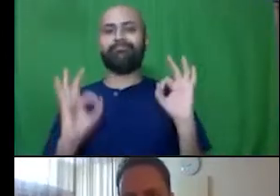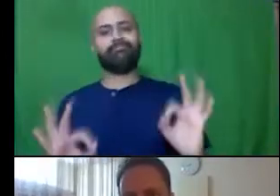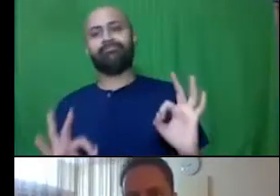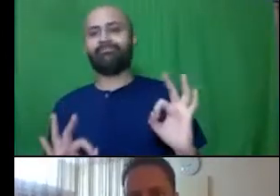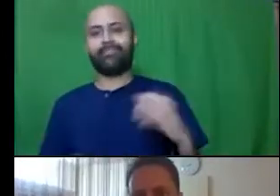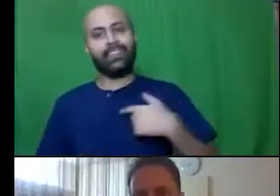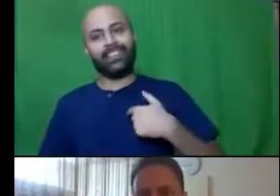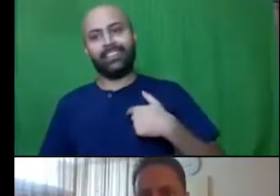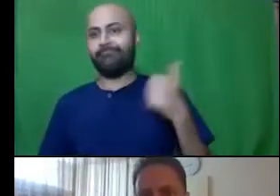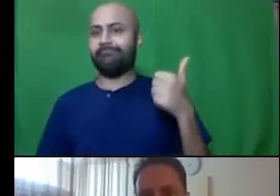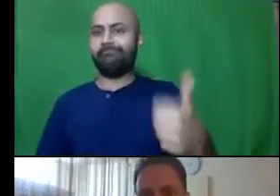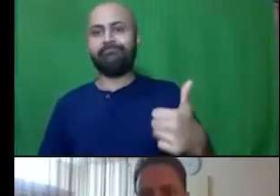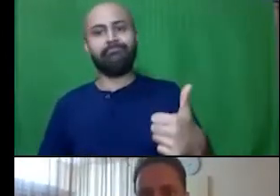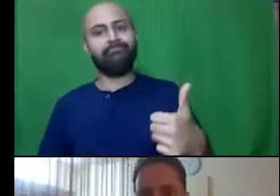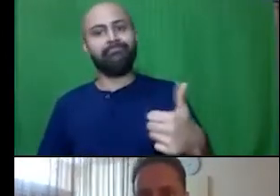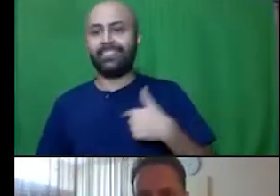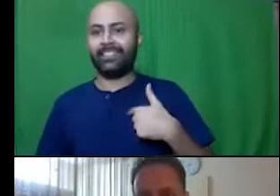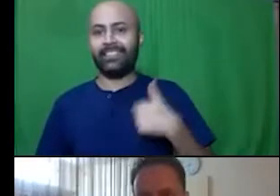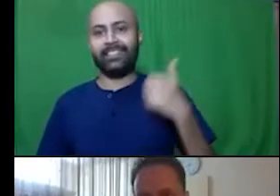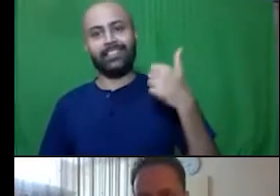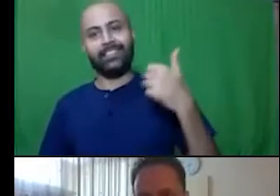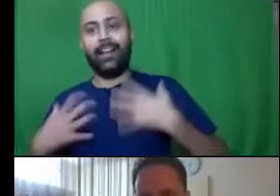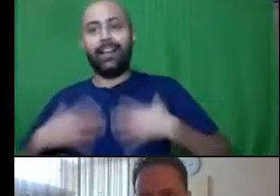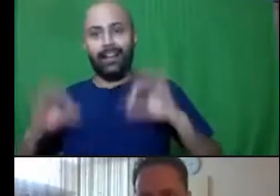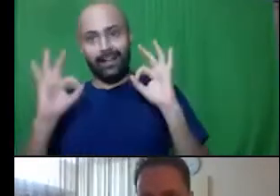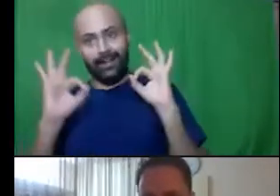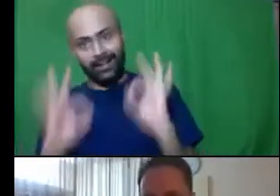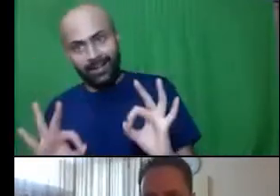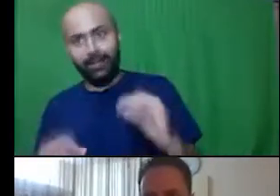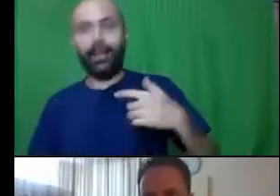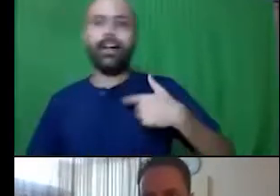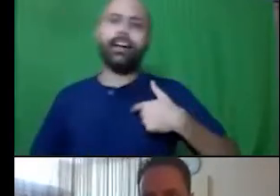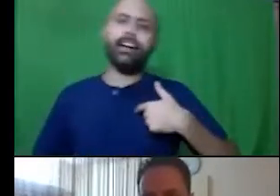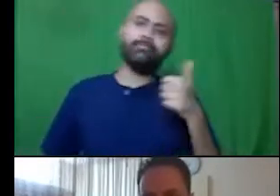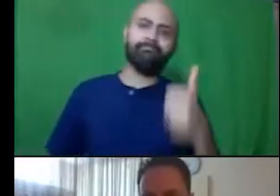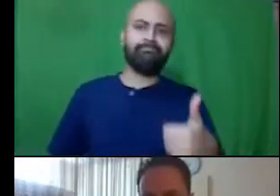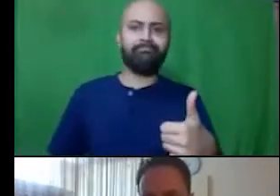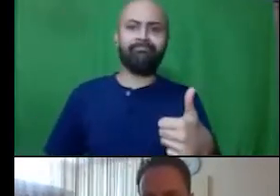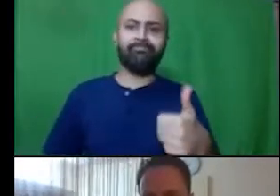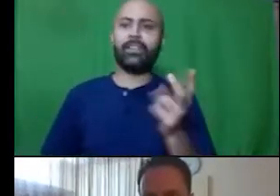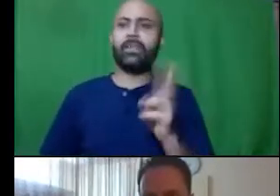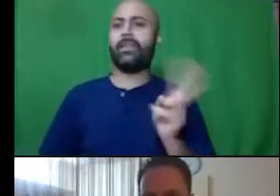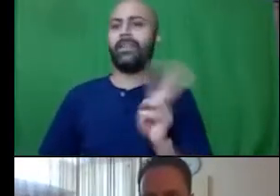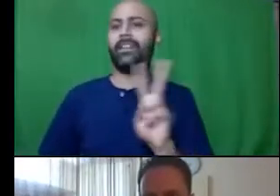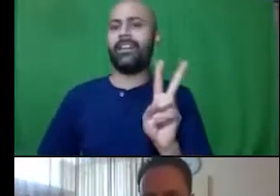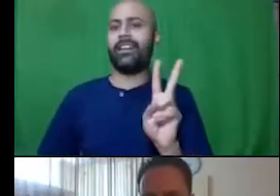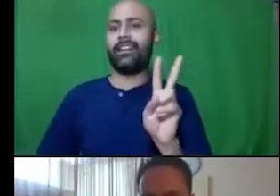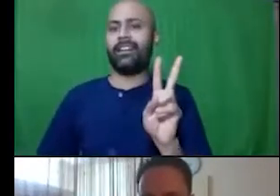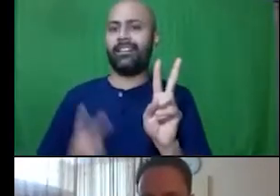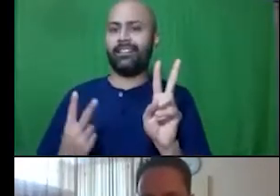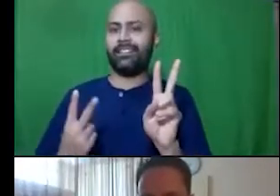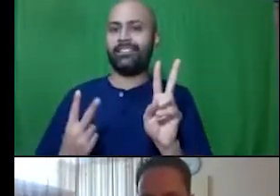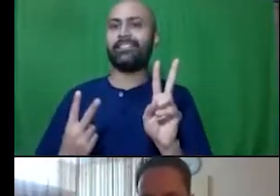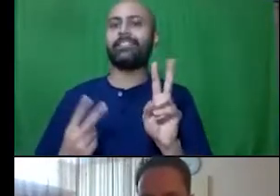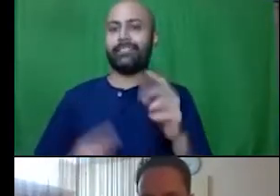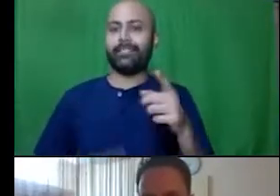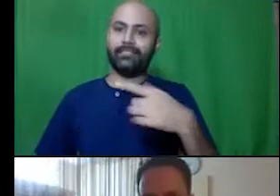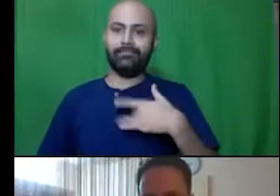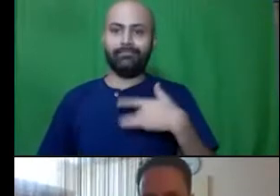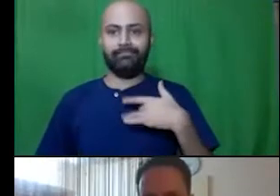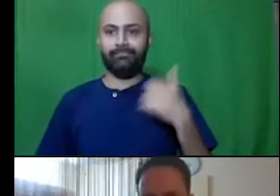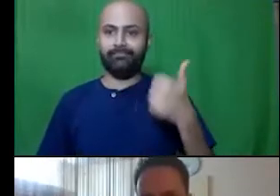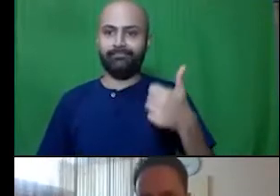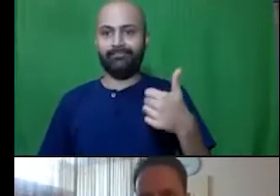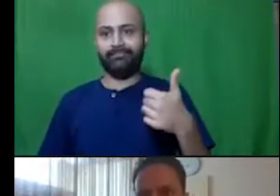I am fine. I am fine. I'm good. I'm fine. So you can use either.